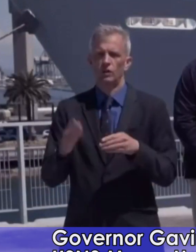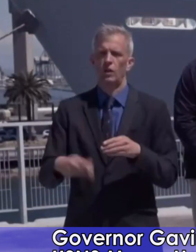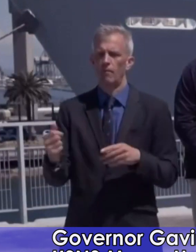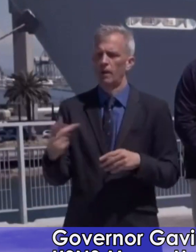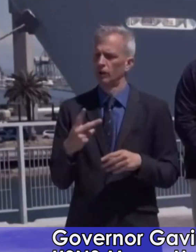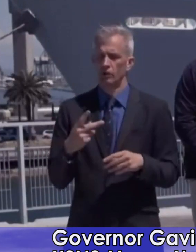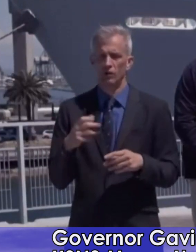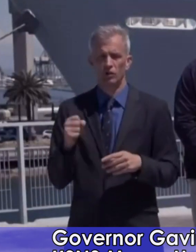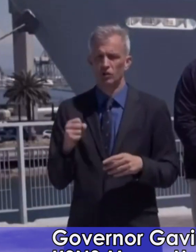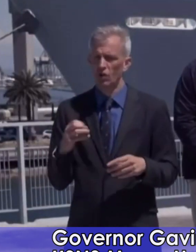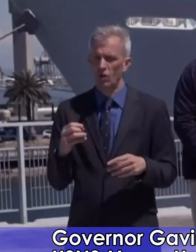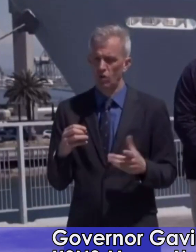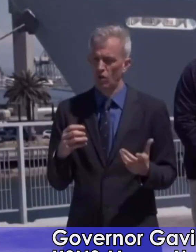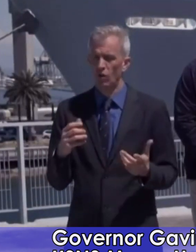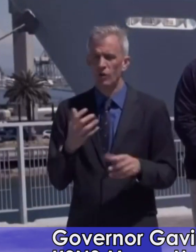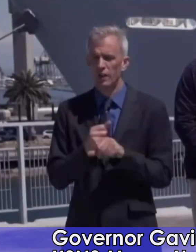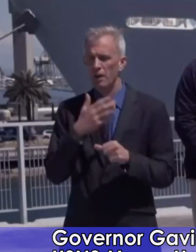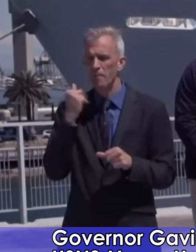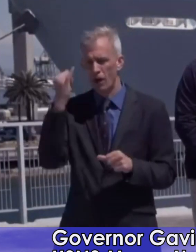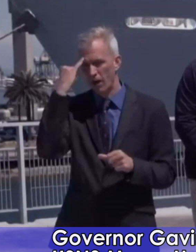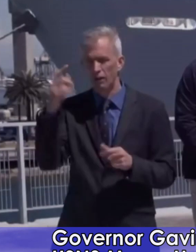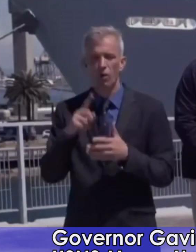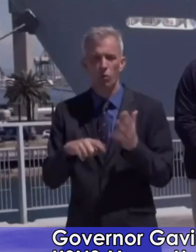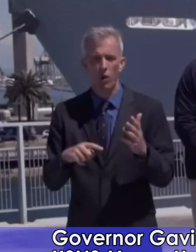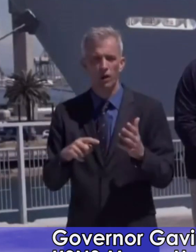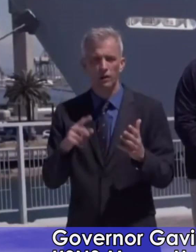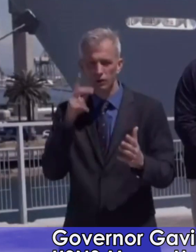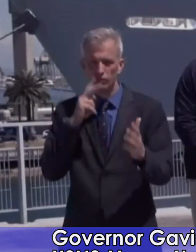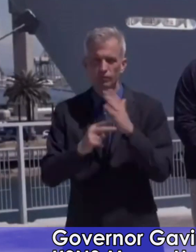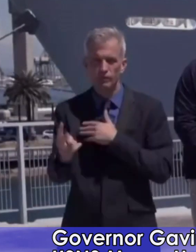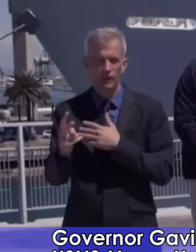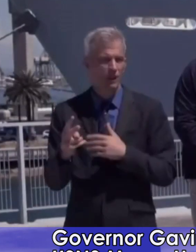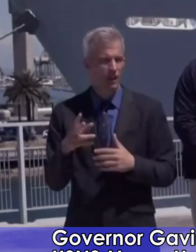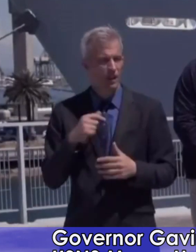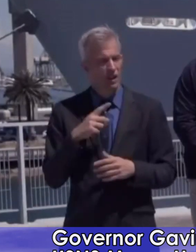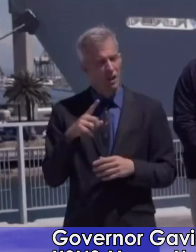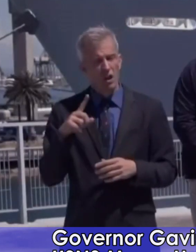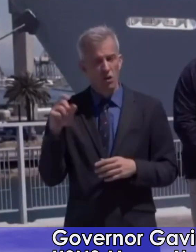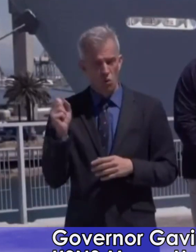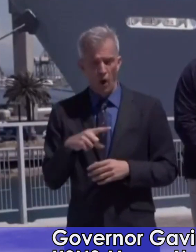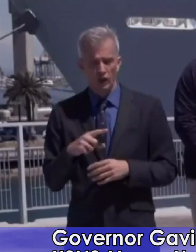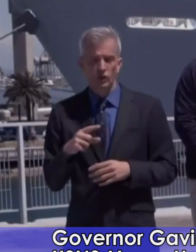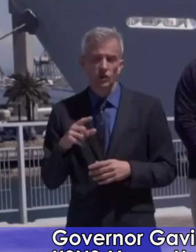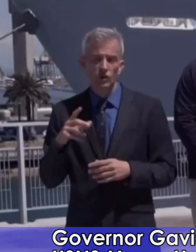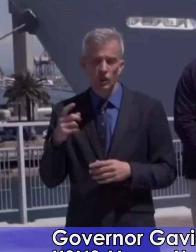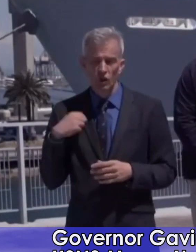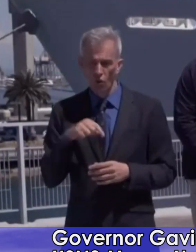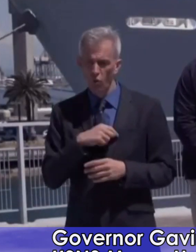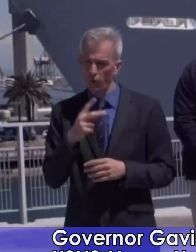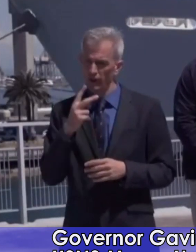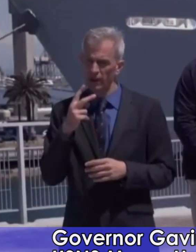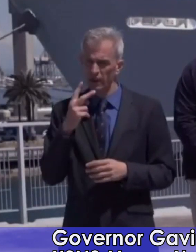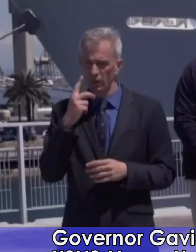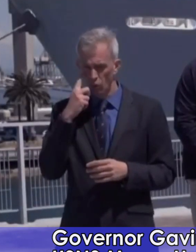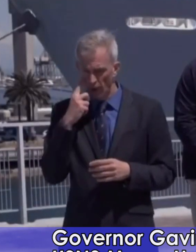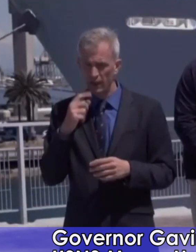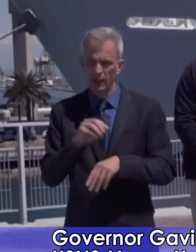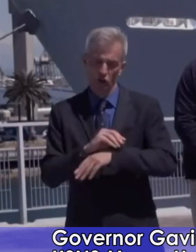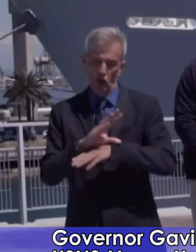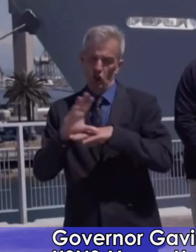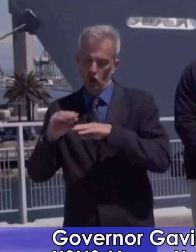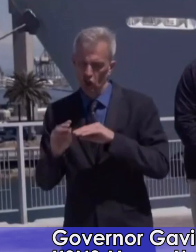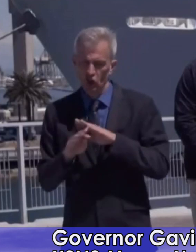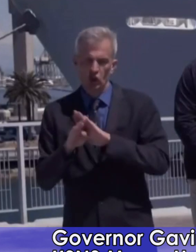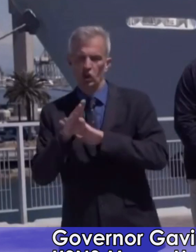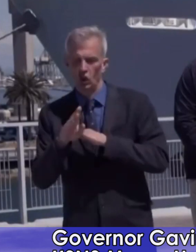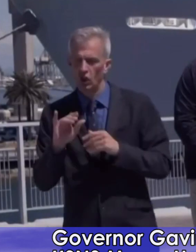what to anticipate. That goes to the question about, are we seeing the surge that we anticipated? Our modeling is moving as